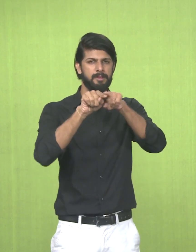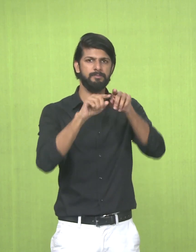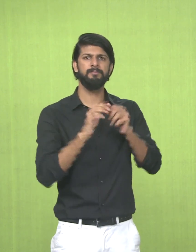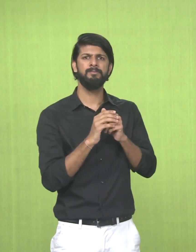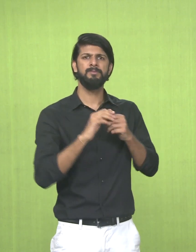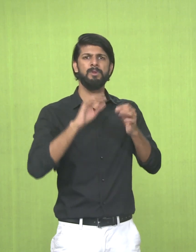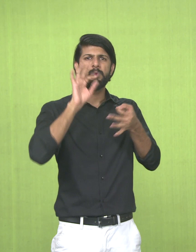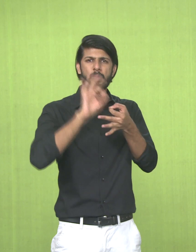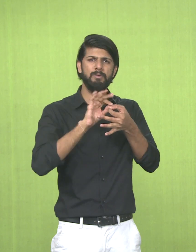Specimen,